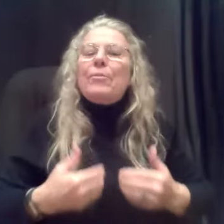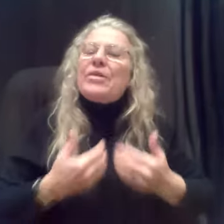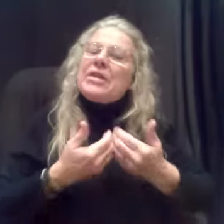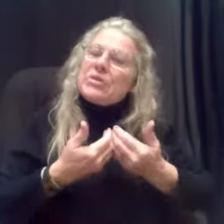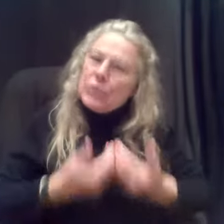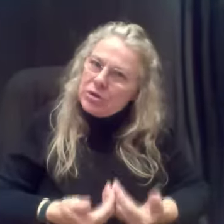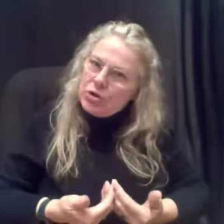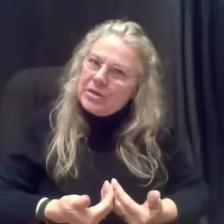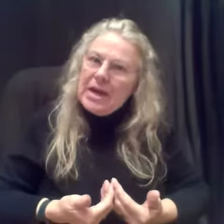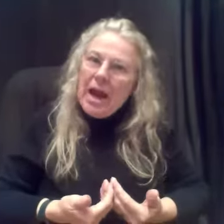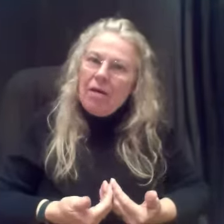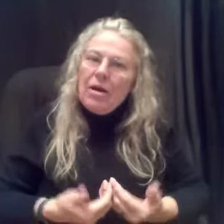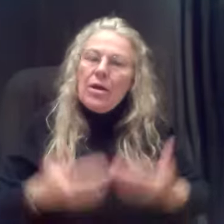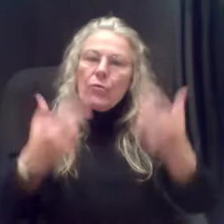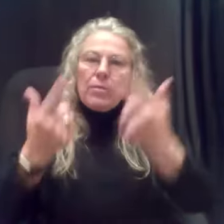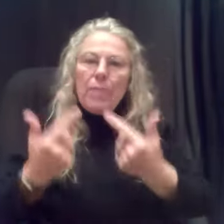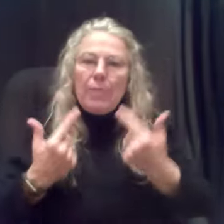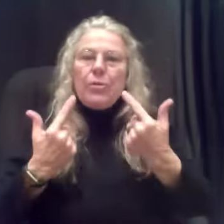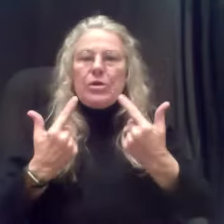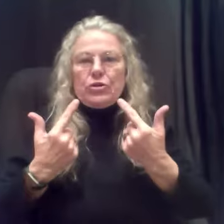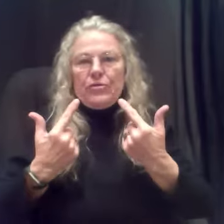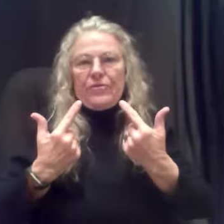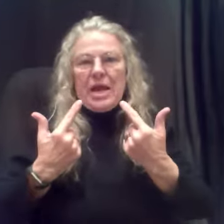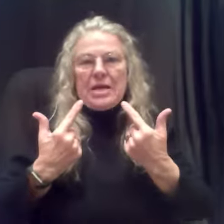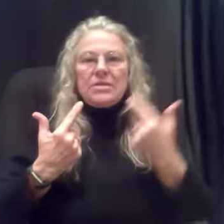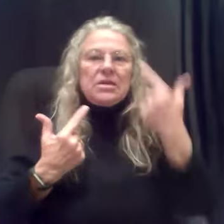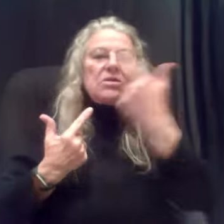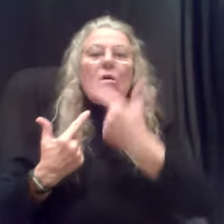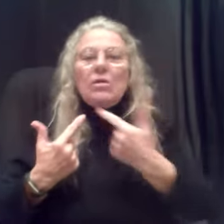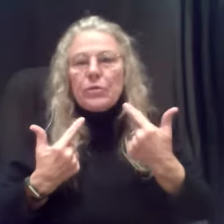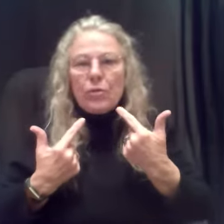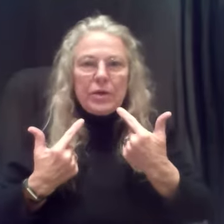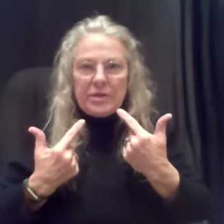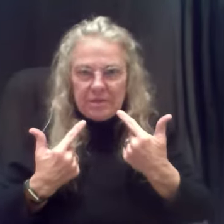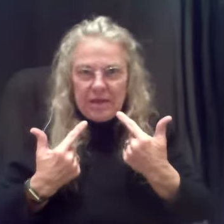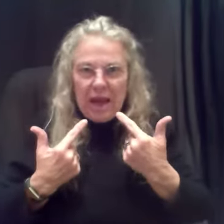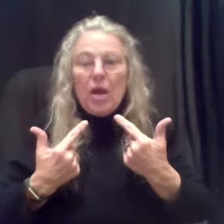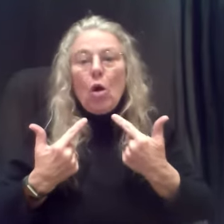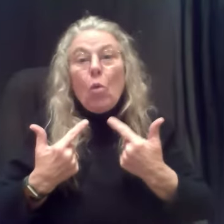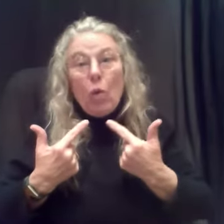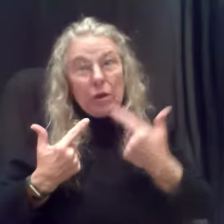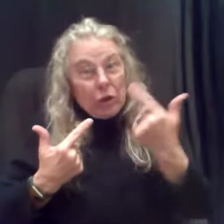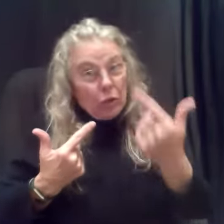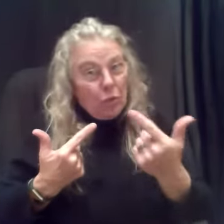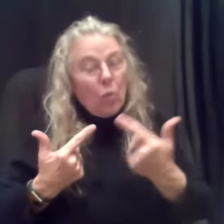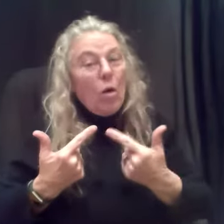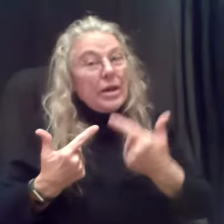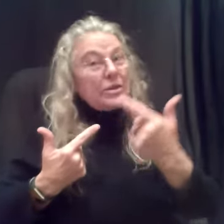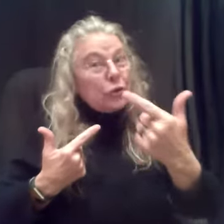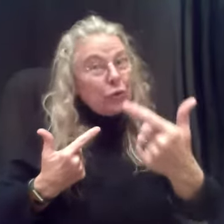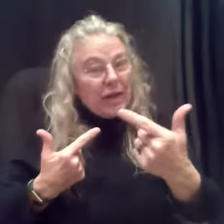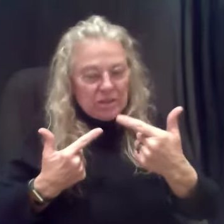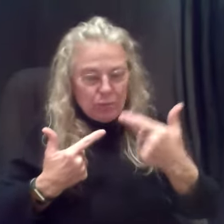this one is just now. Remember that your face is also going to say what you want it to